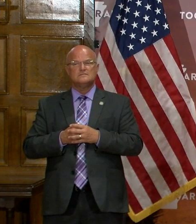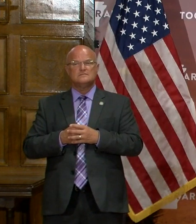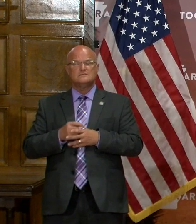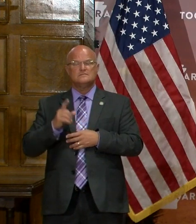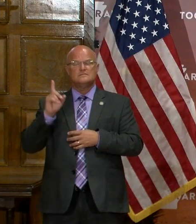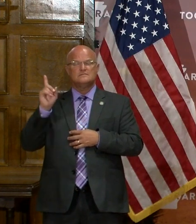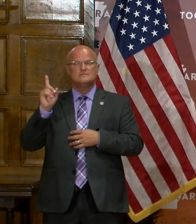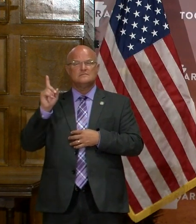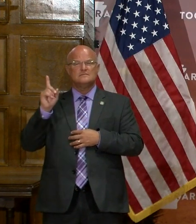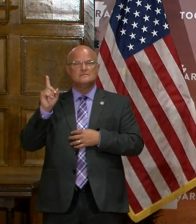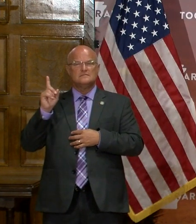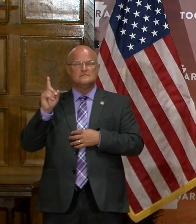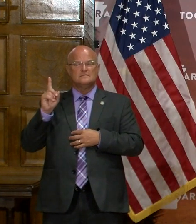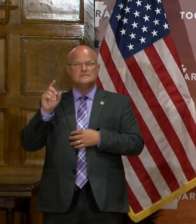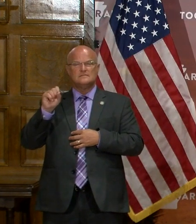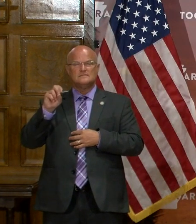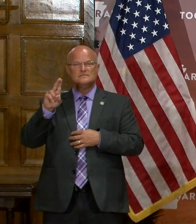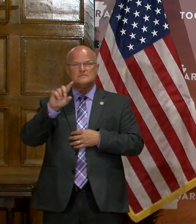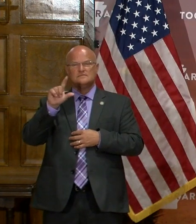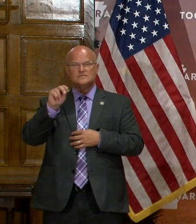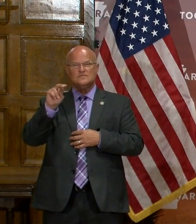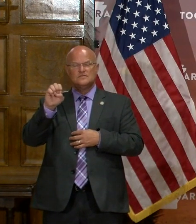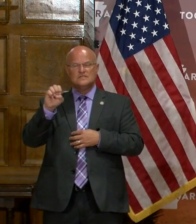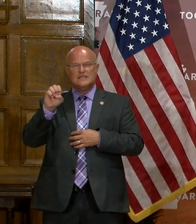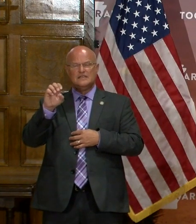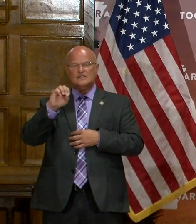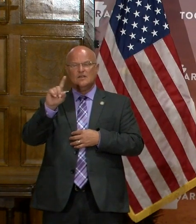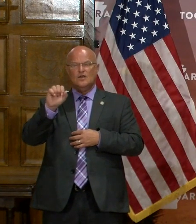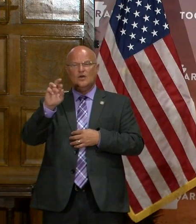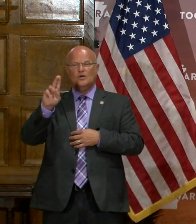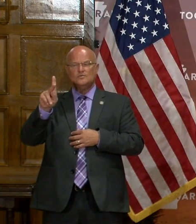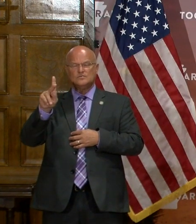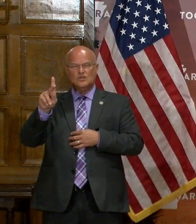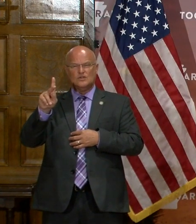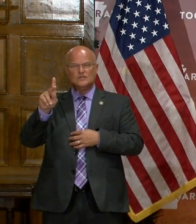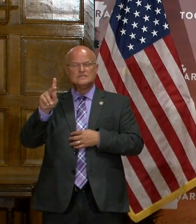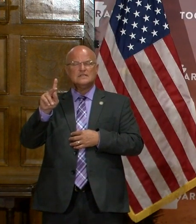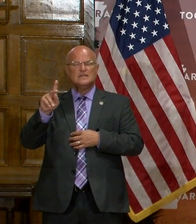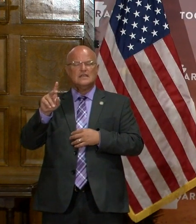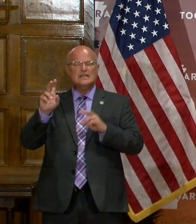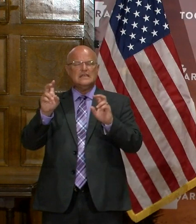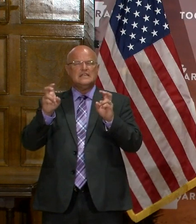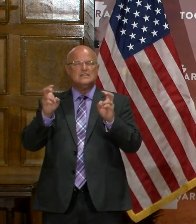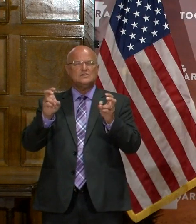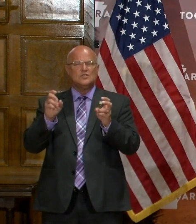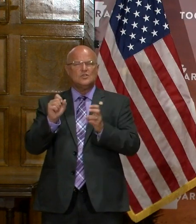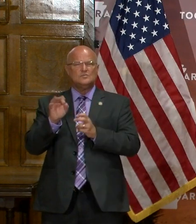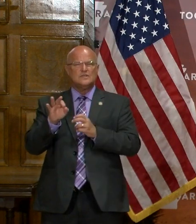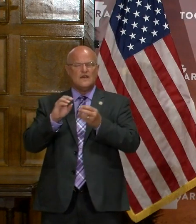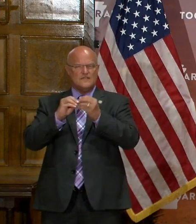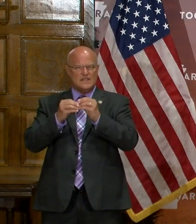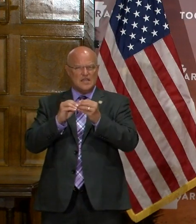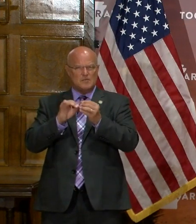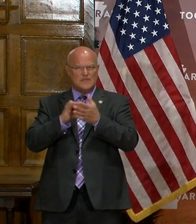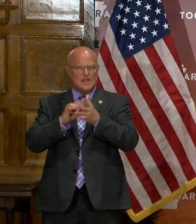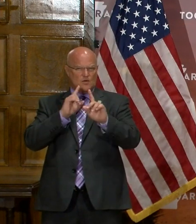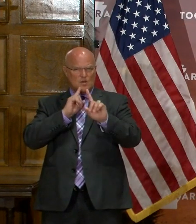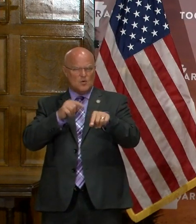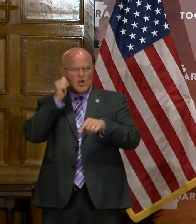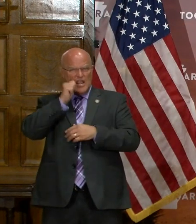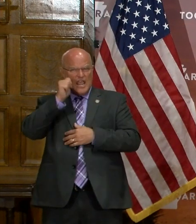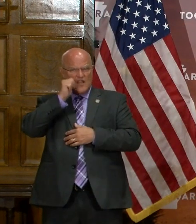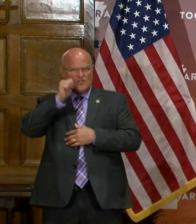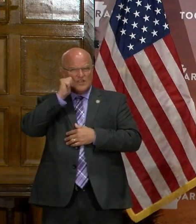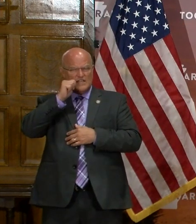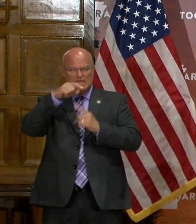Yes. Hi, Governor. This is Susanna with Ozarks at Large. I'm just curious, in terms of the numbers that are reported every